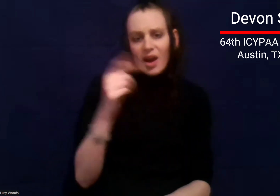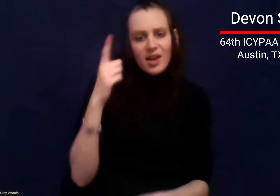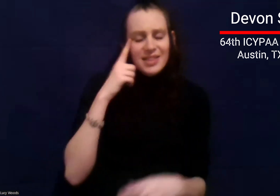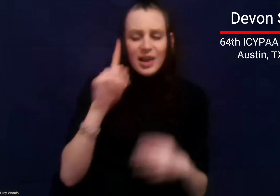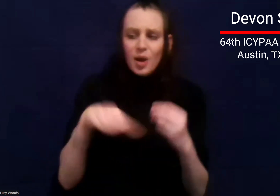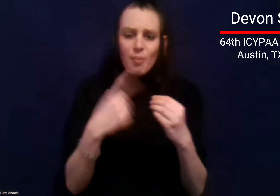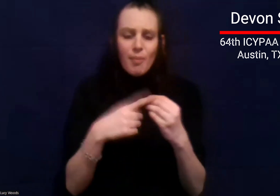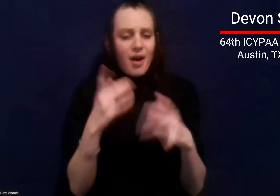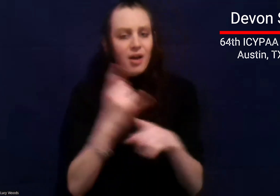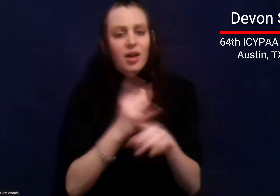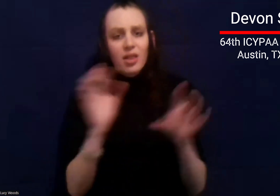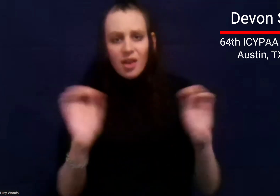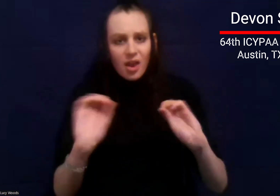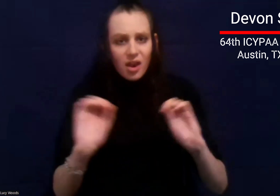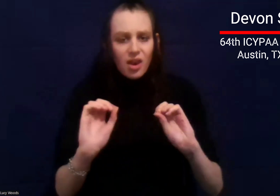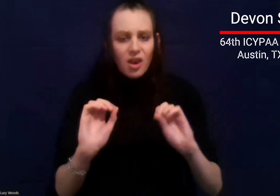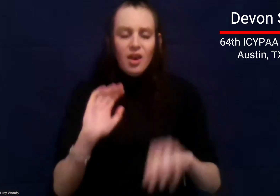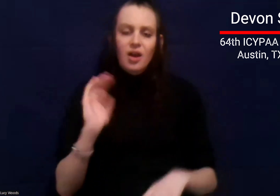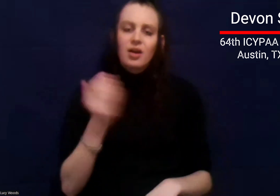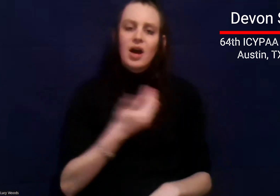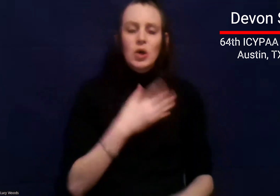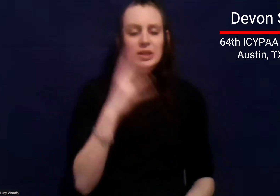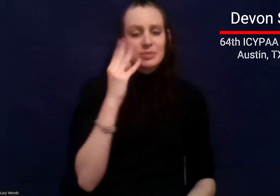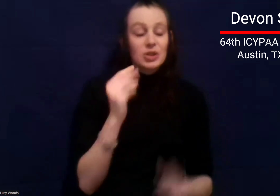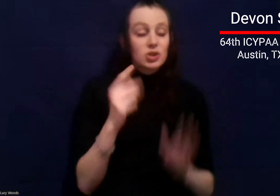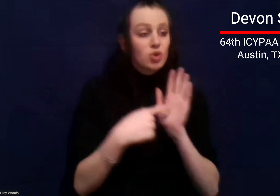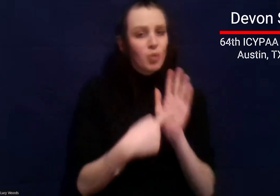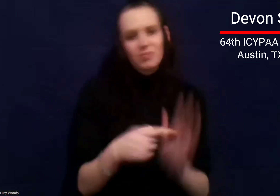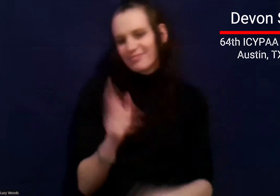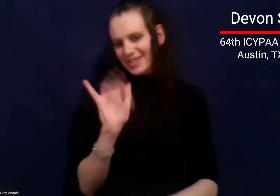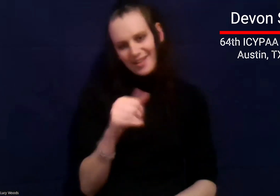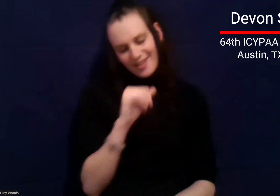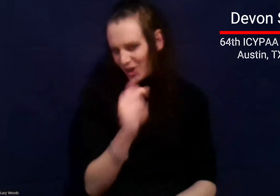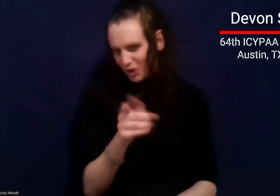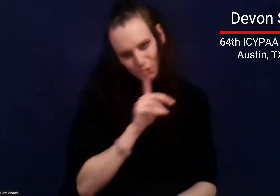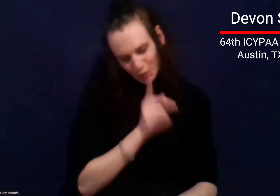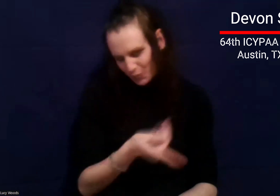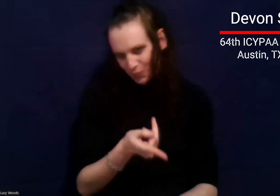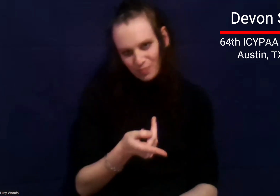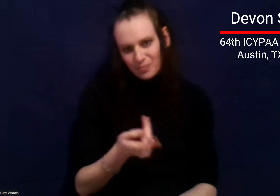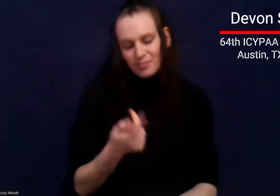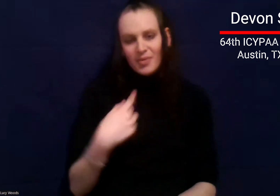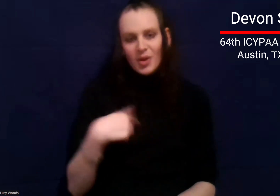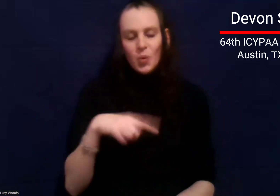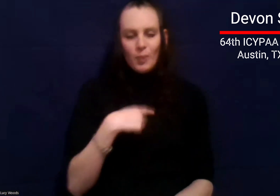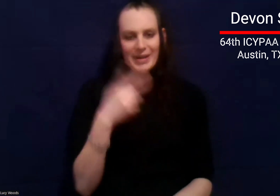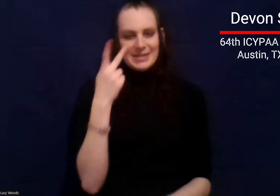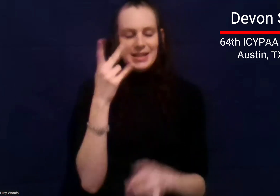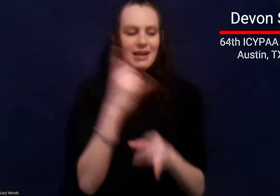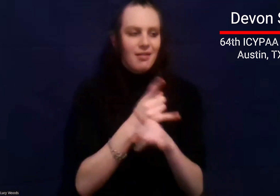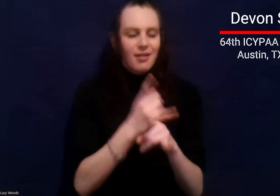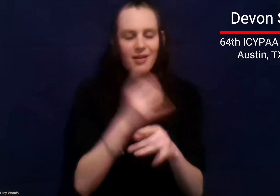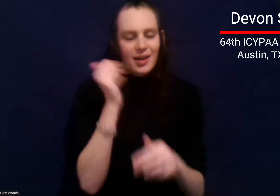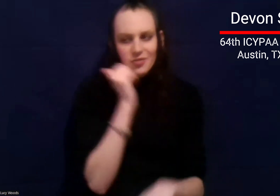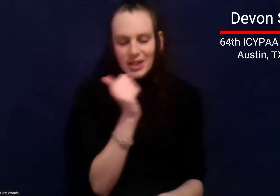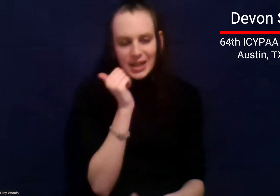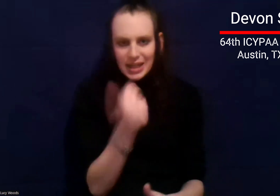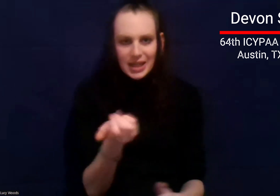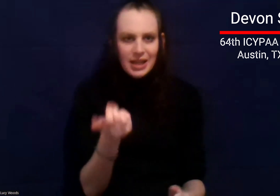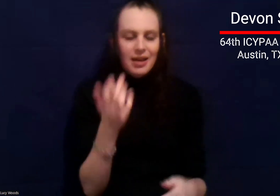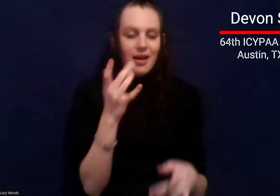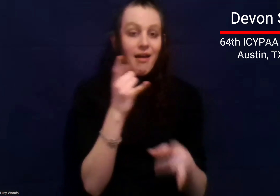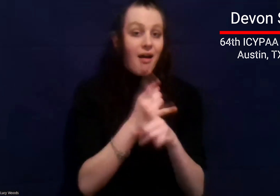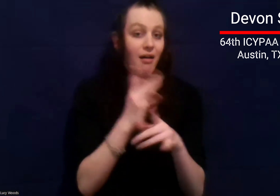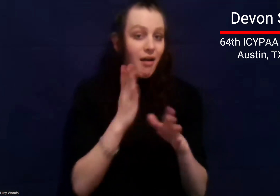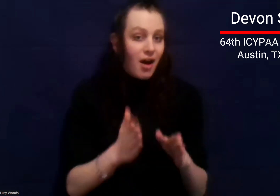at all. Our experience shows that this is not necessarily so. We meet these conditions every day. An alcoholic who cannot meet